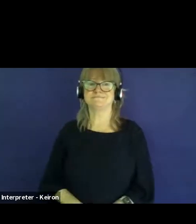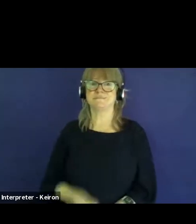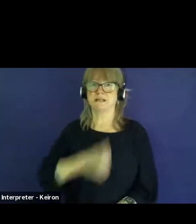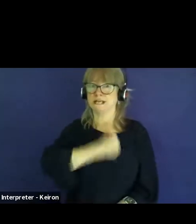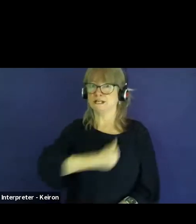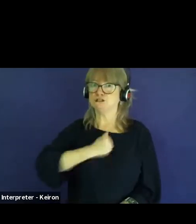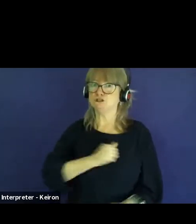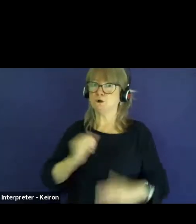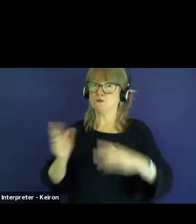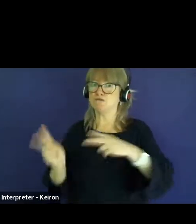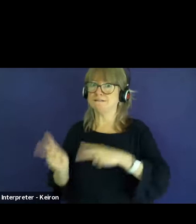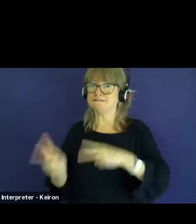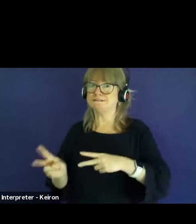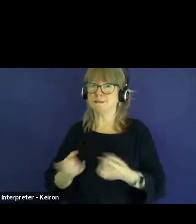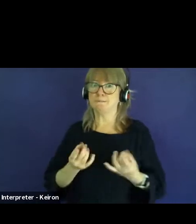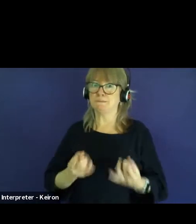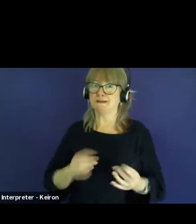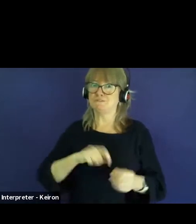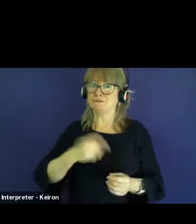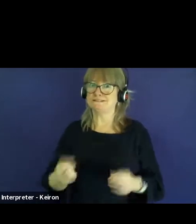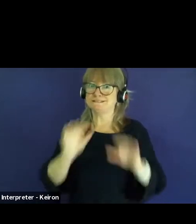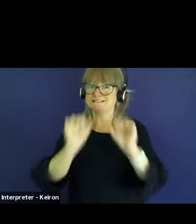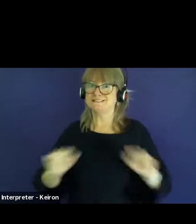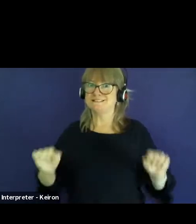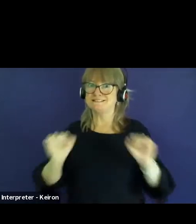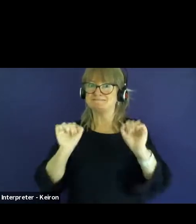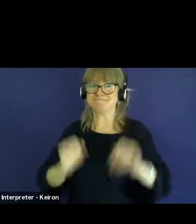though. Get ready for the next exercise.